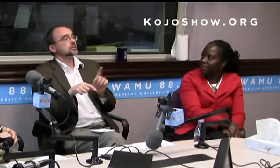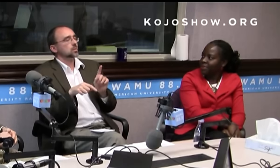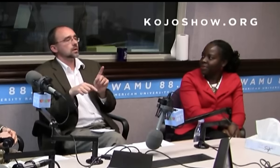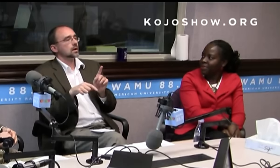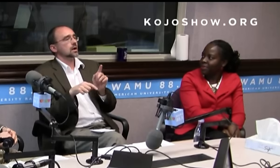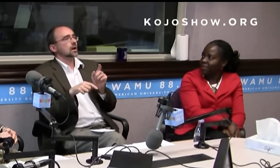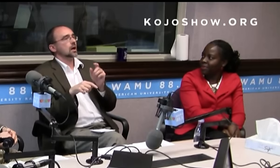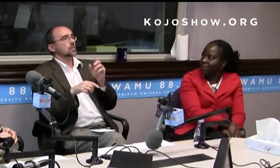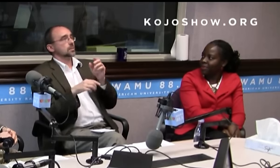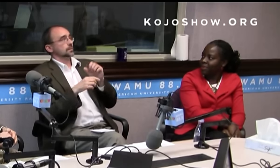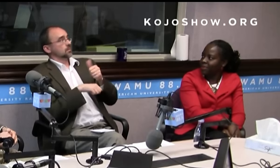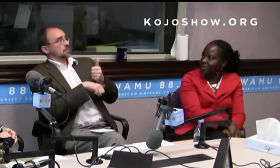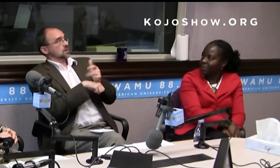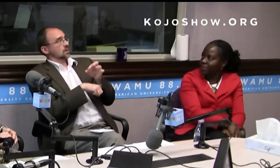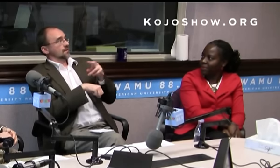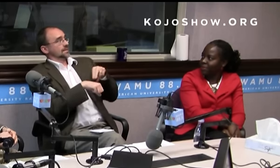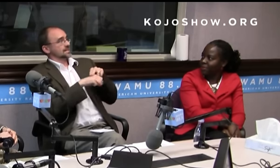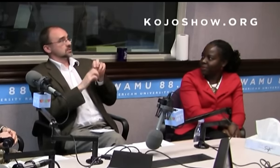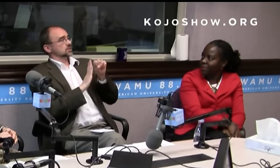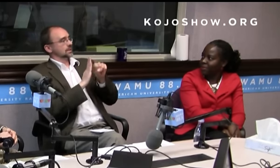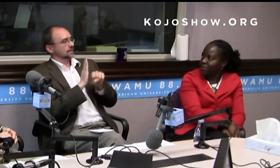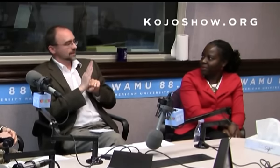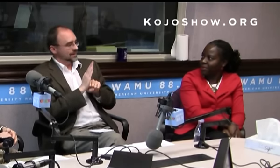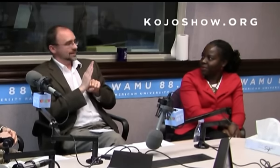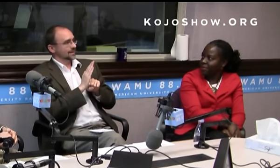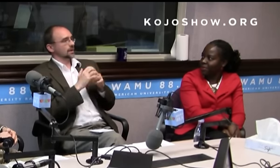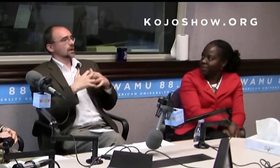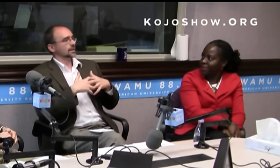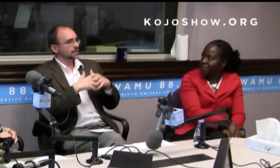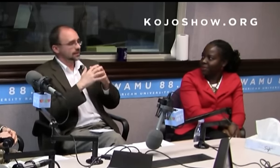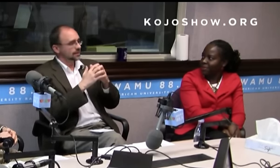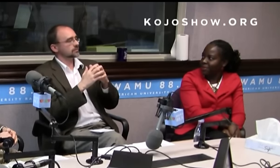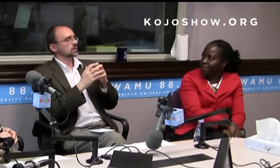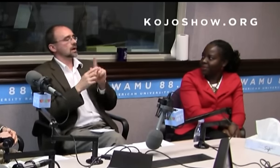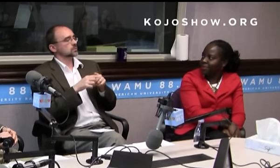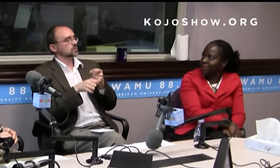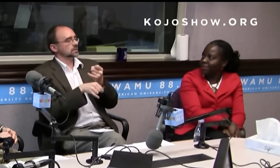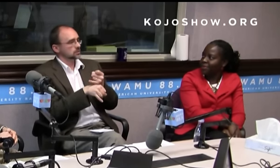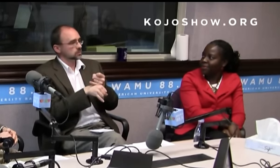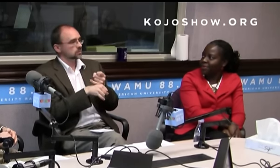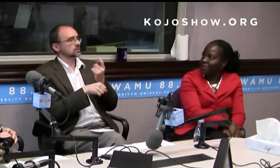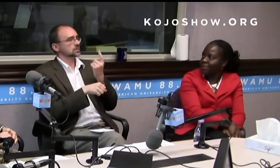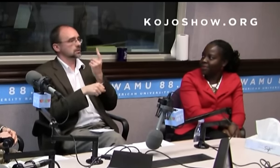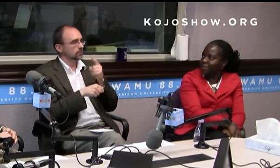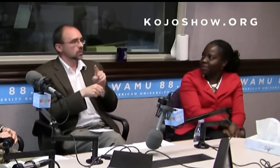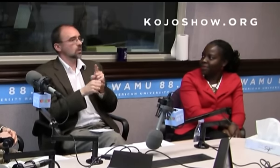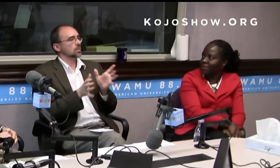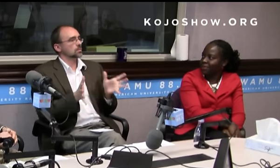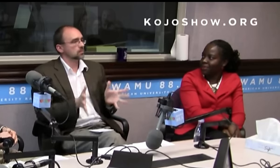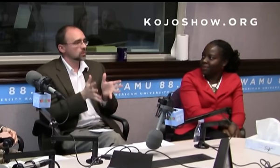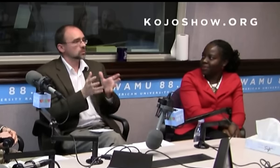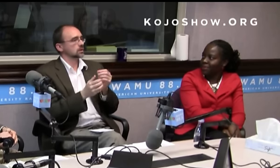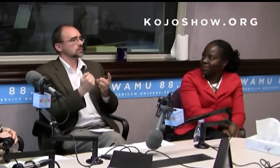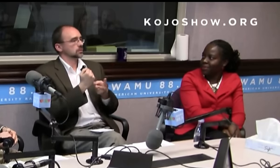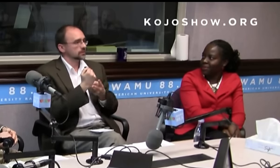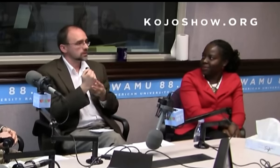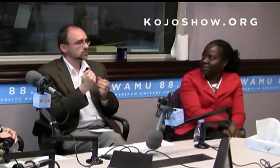and it's important for us to officially recognize those languages. So there is an